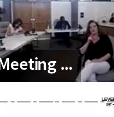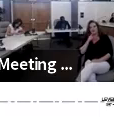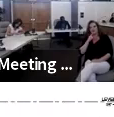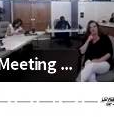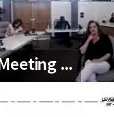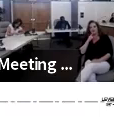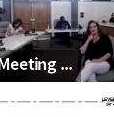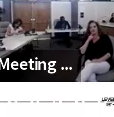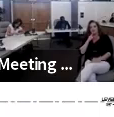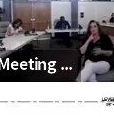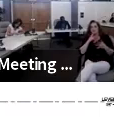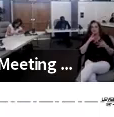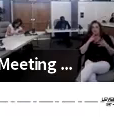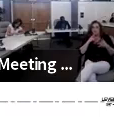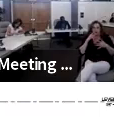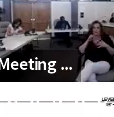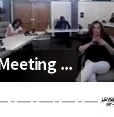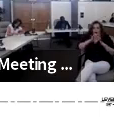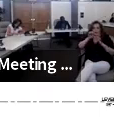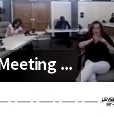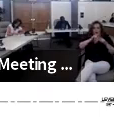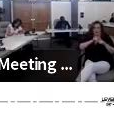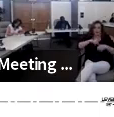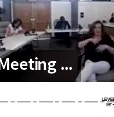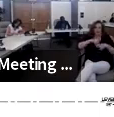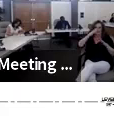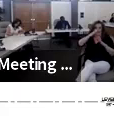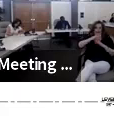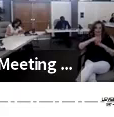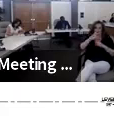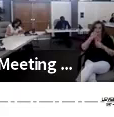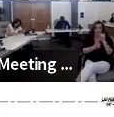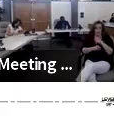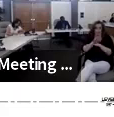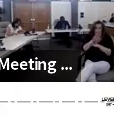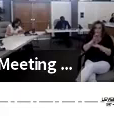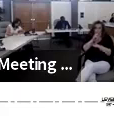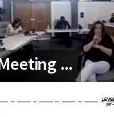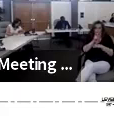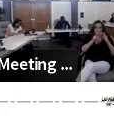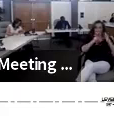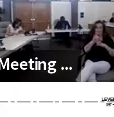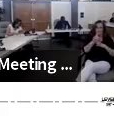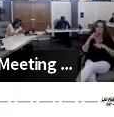elevation of the top of the 2 roofs, building 1 is higher.